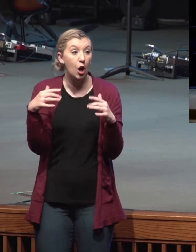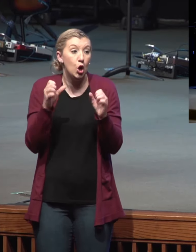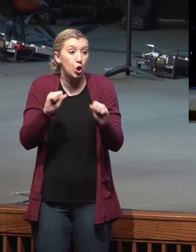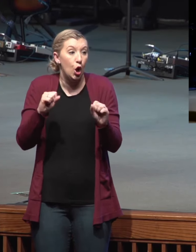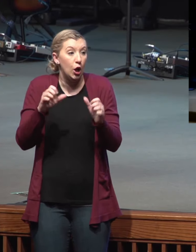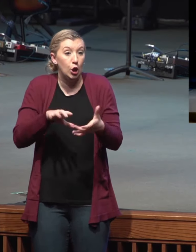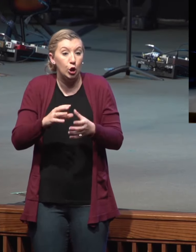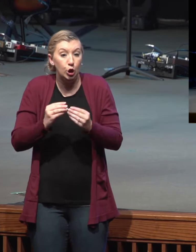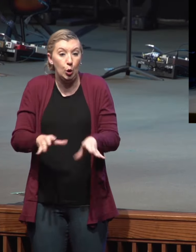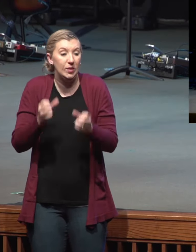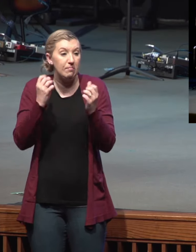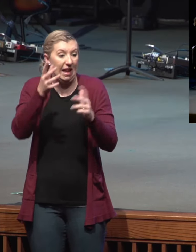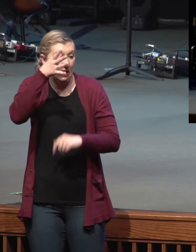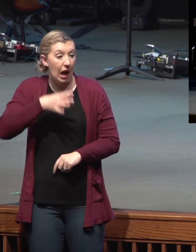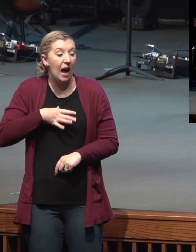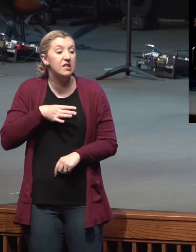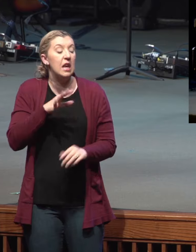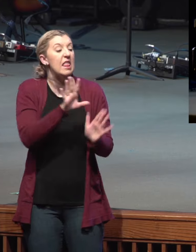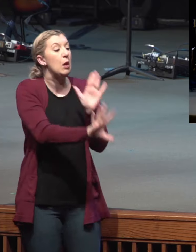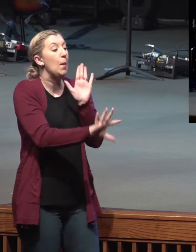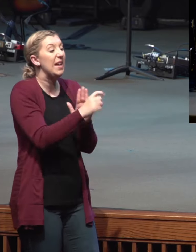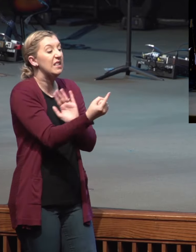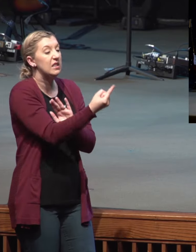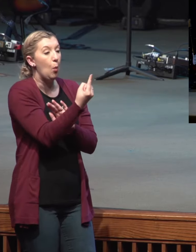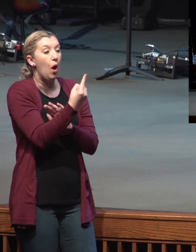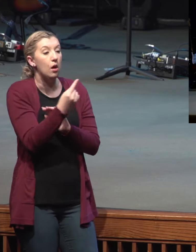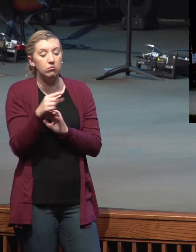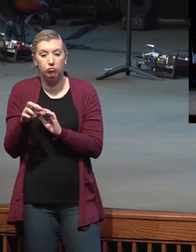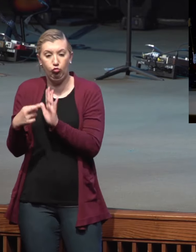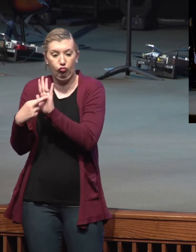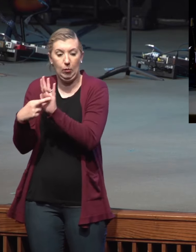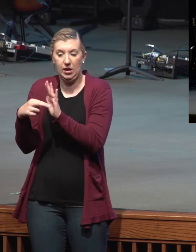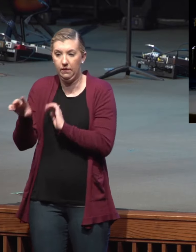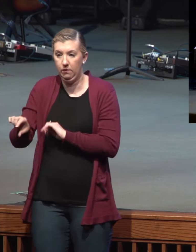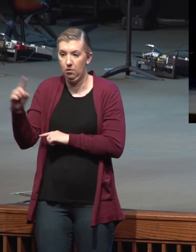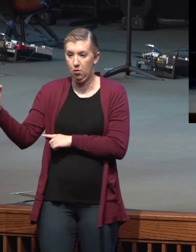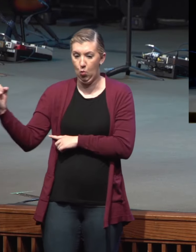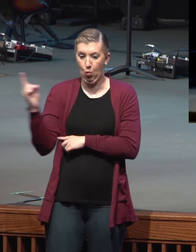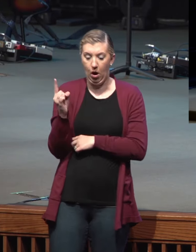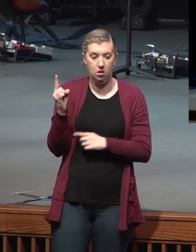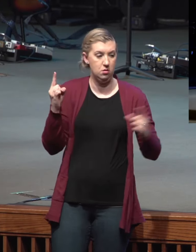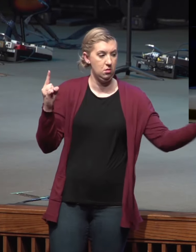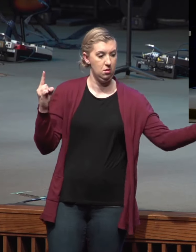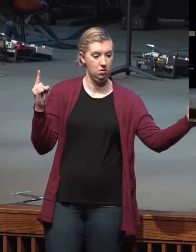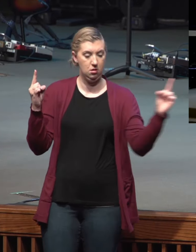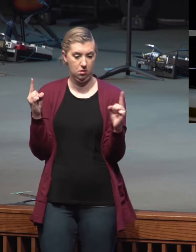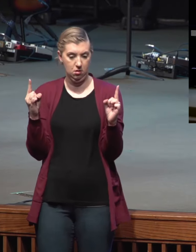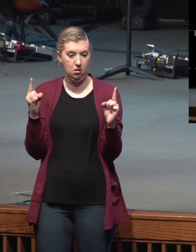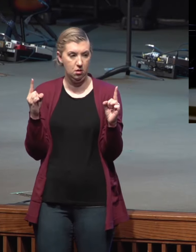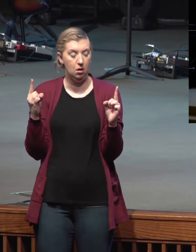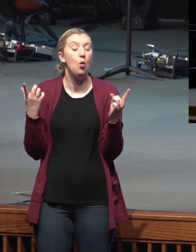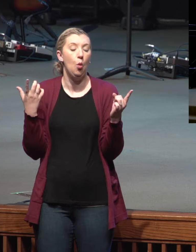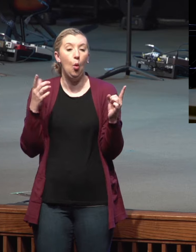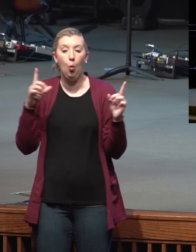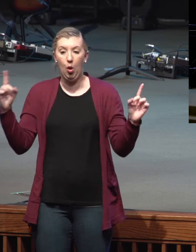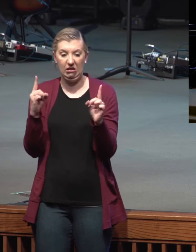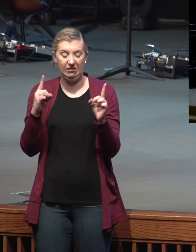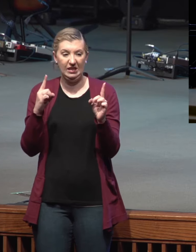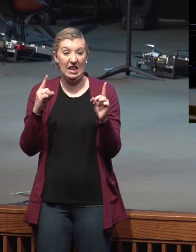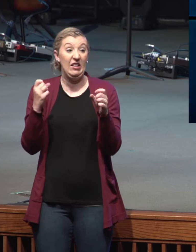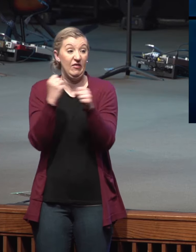life, they would choose someone to fight for them. And the two from each side, one from each side rather, would fight